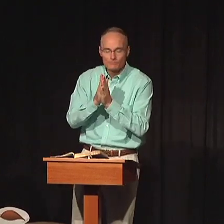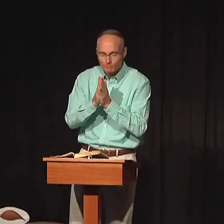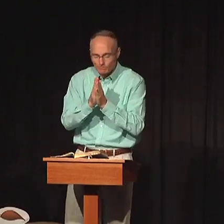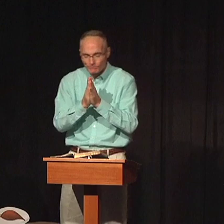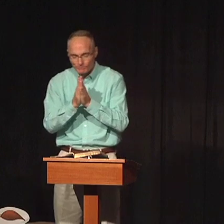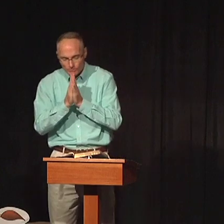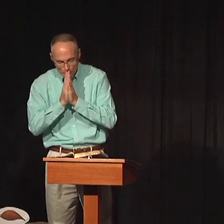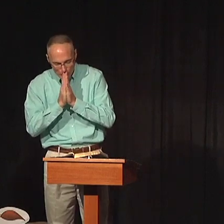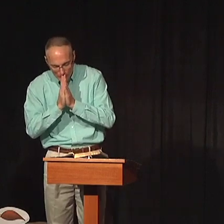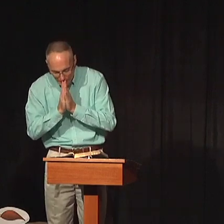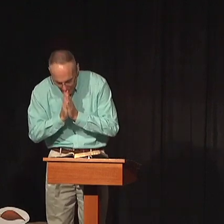Let us start with a prayer.